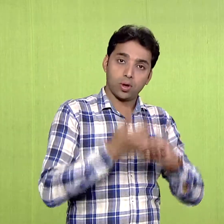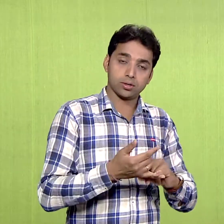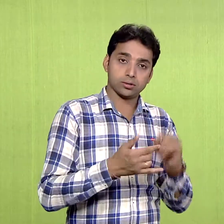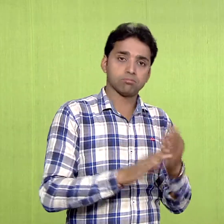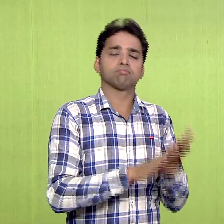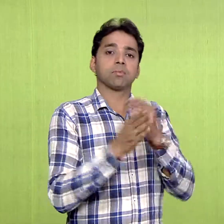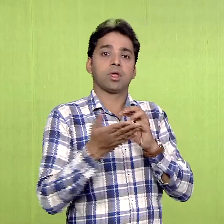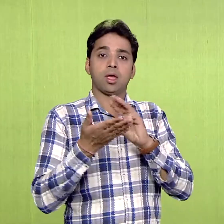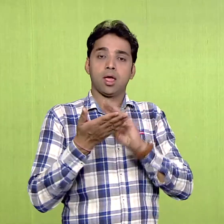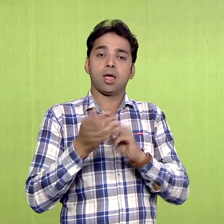Mathura school